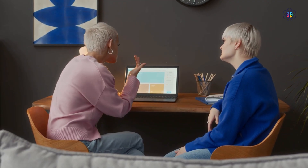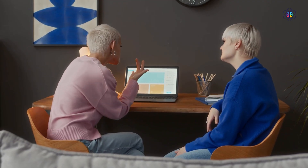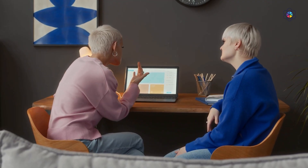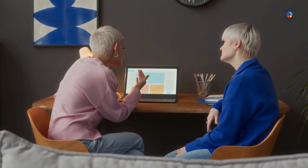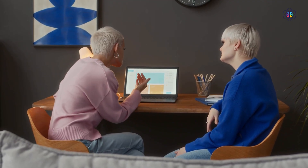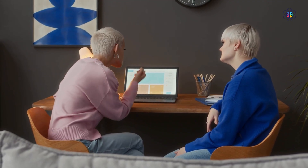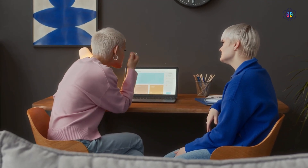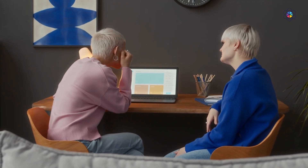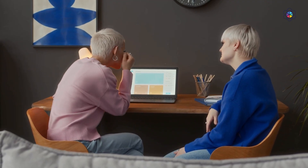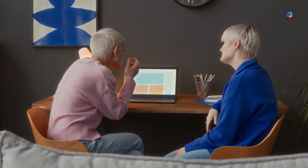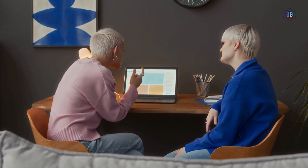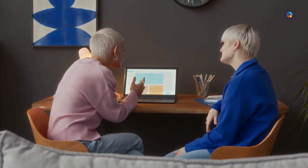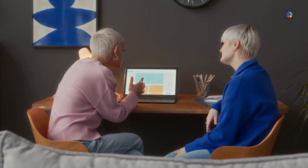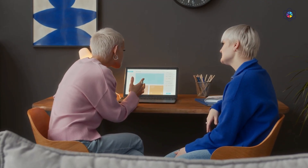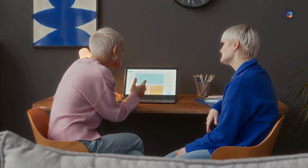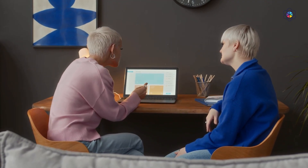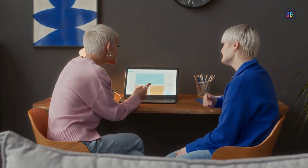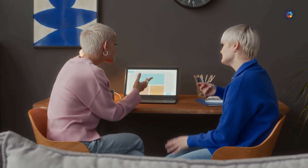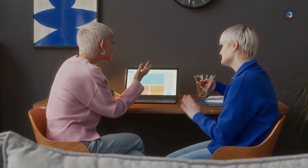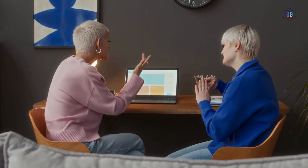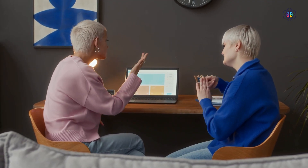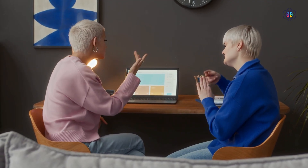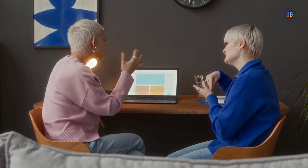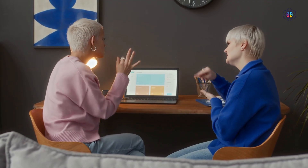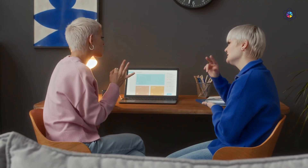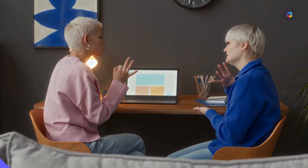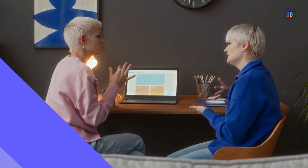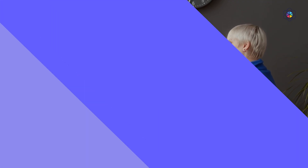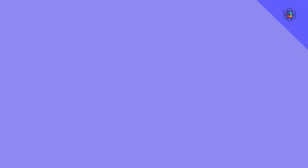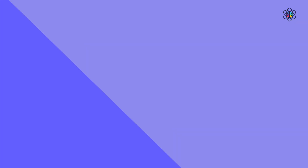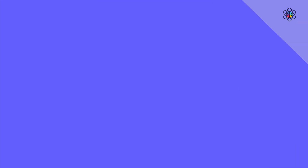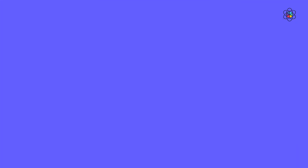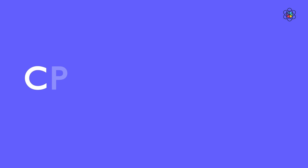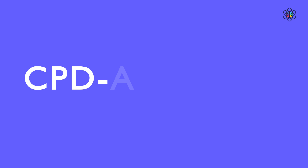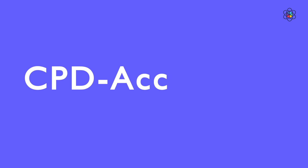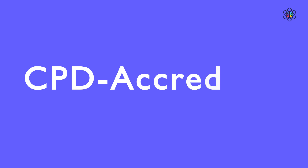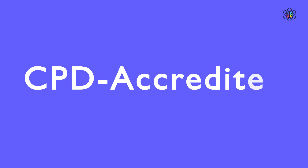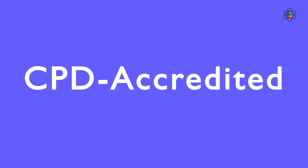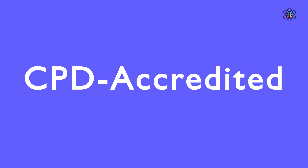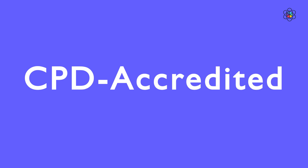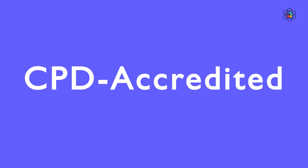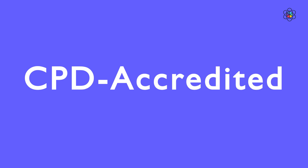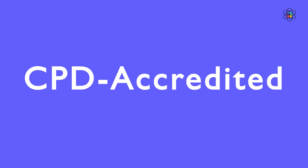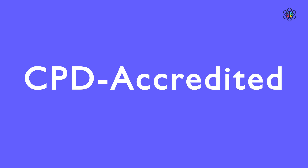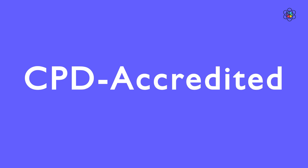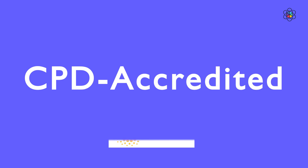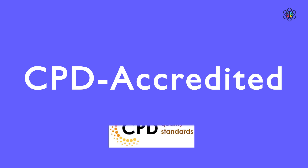and interactive practice, you'll be supported every step of the way. You'll earn a CPD-accredited certificate, a